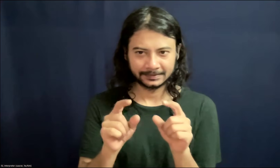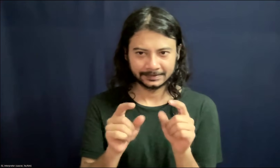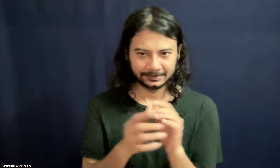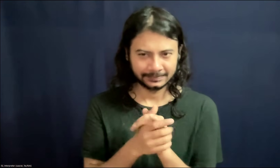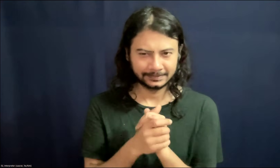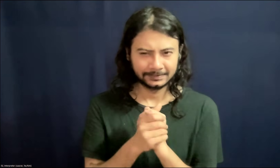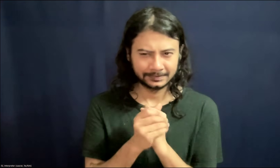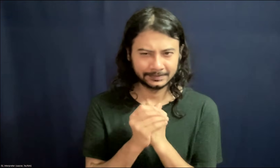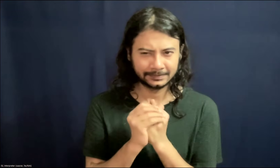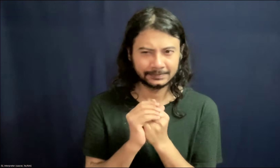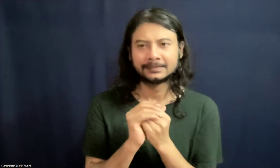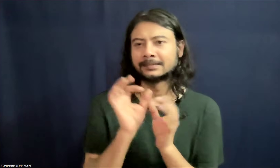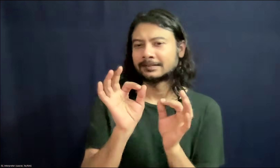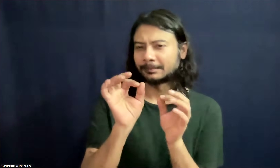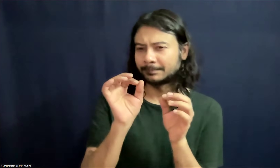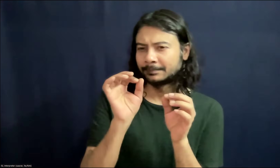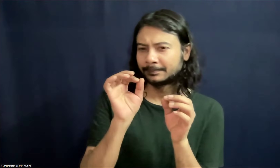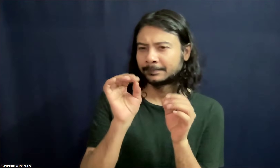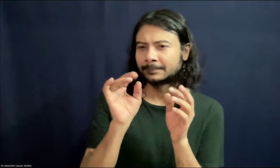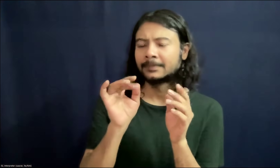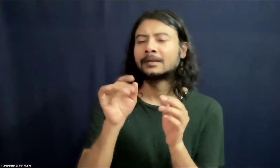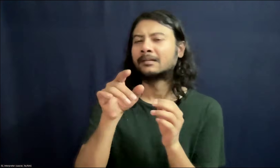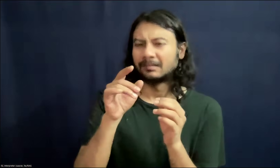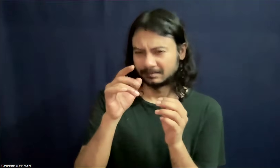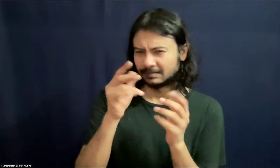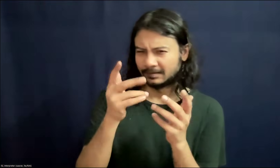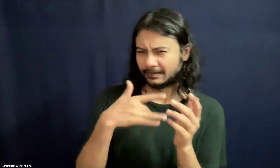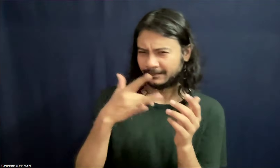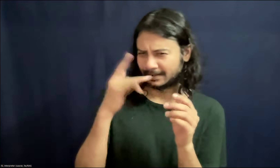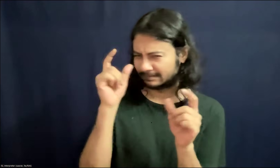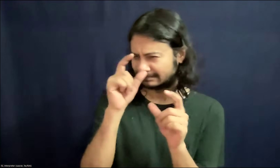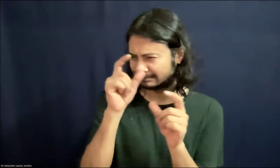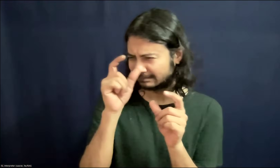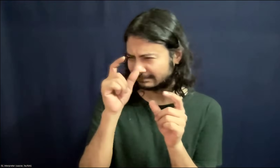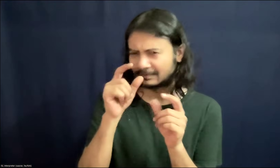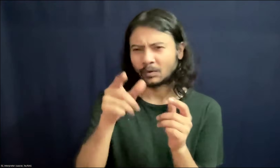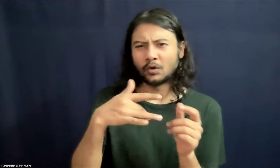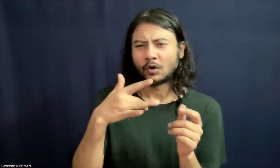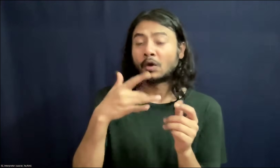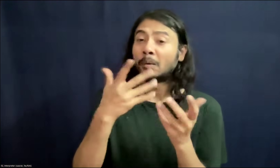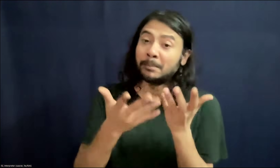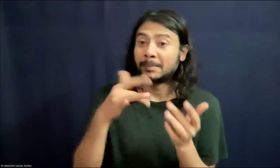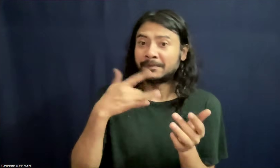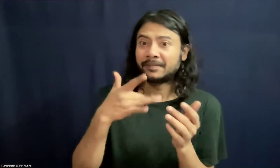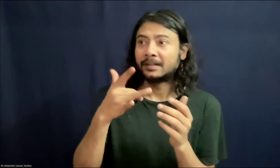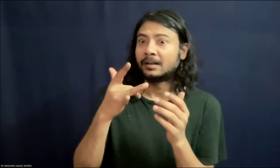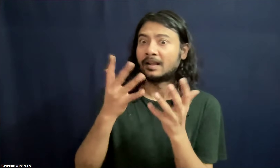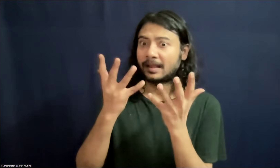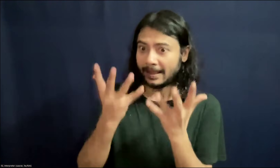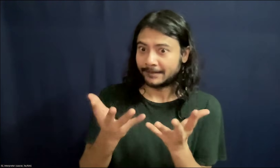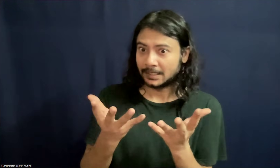Any confusion? Was it too much of data, or was it simple to